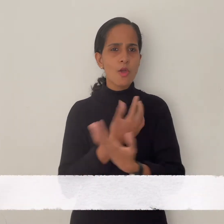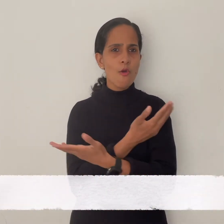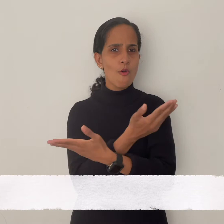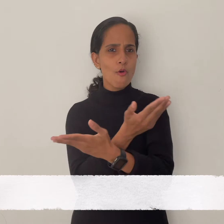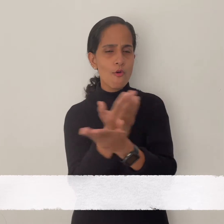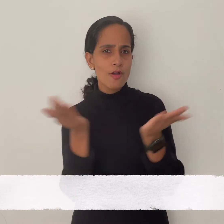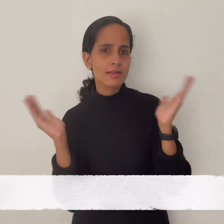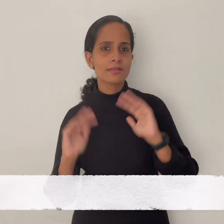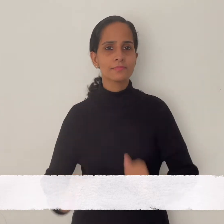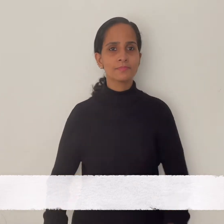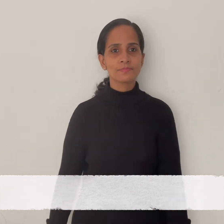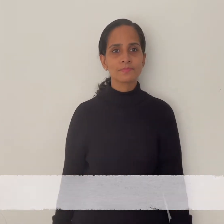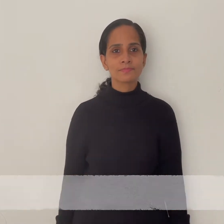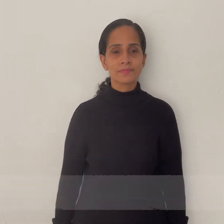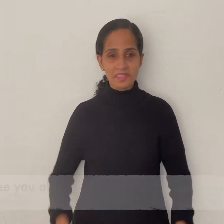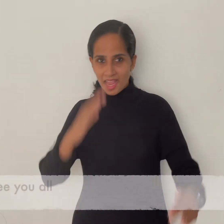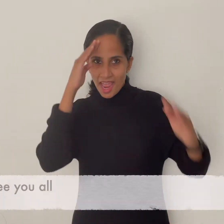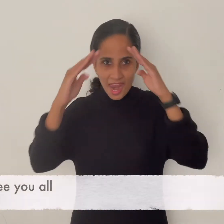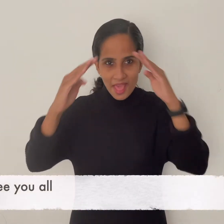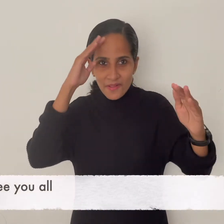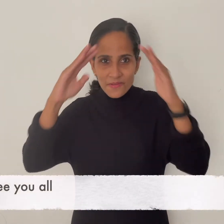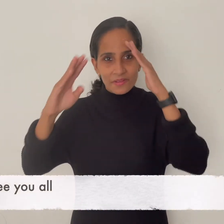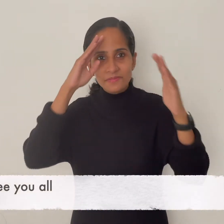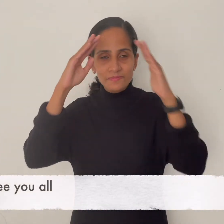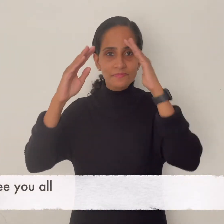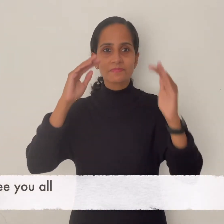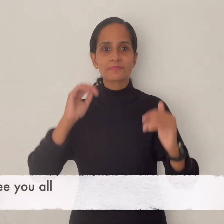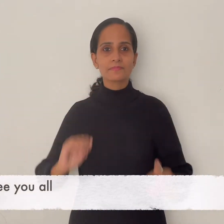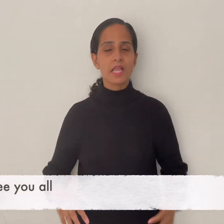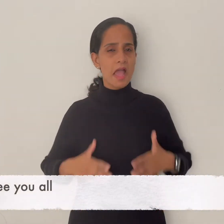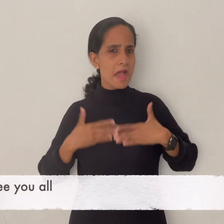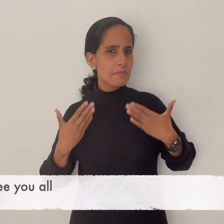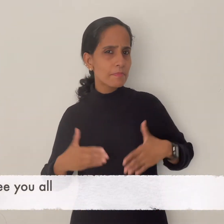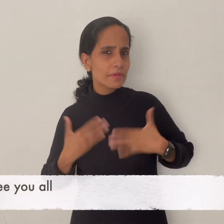Hi friends, happy to see you all.